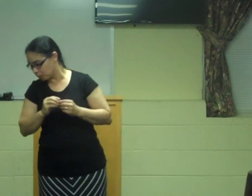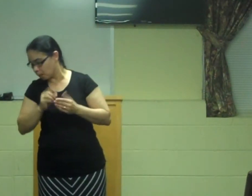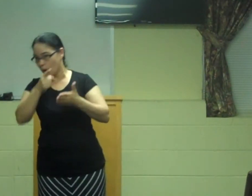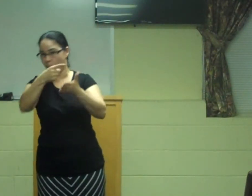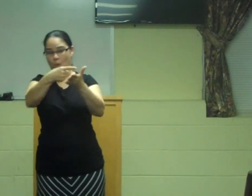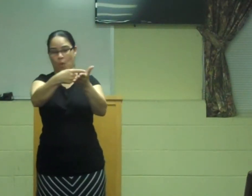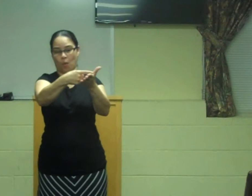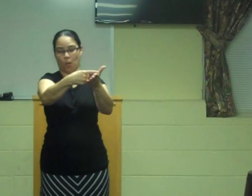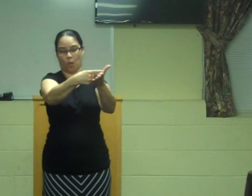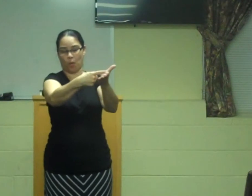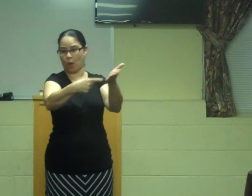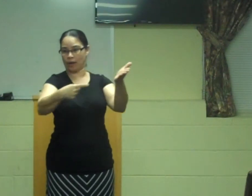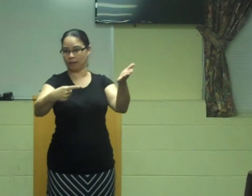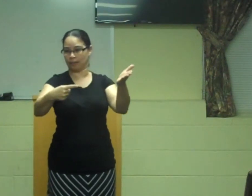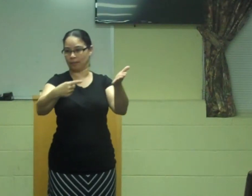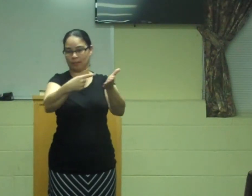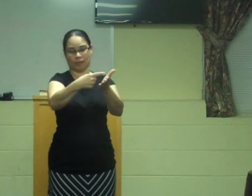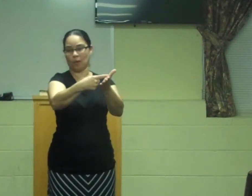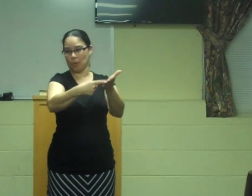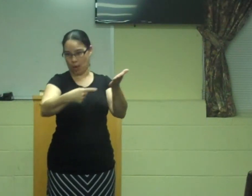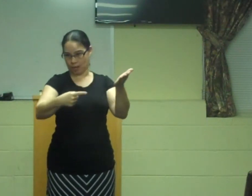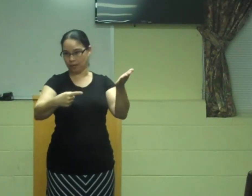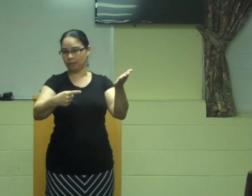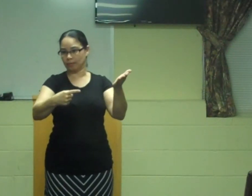Number 2, what?